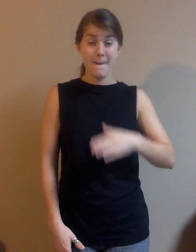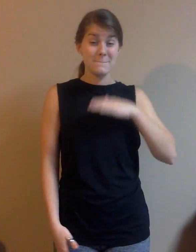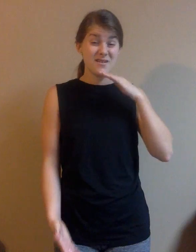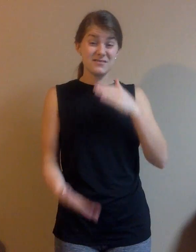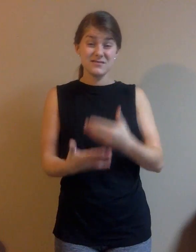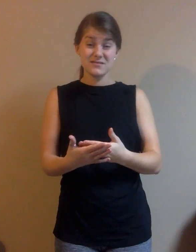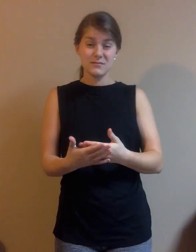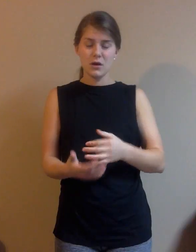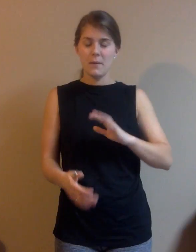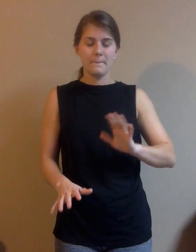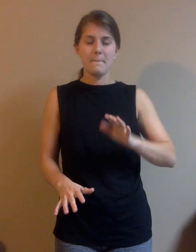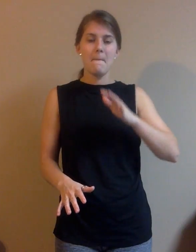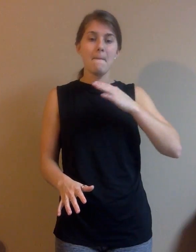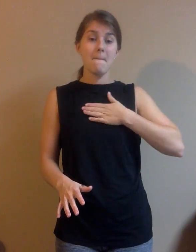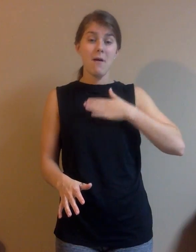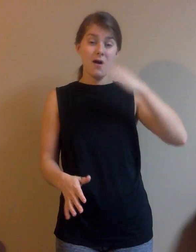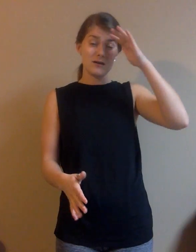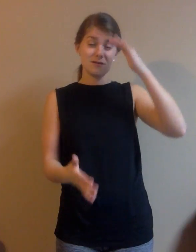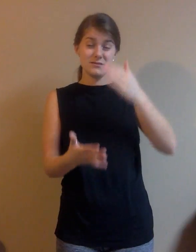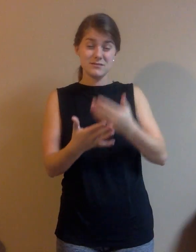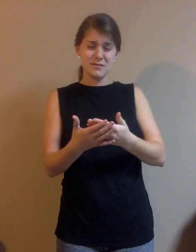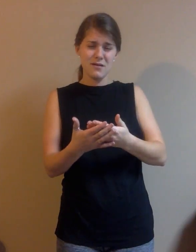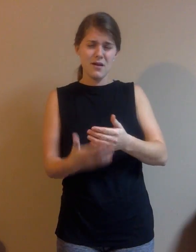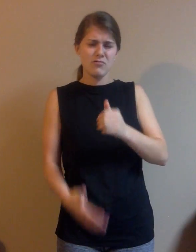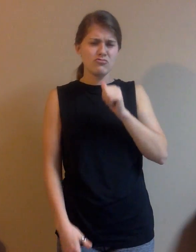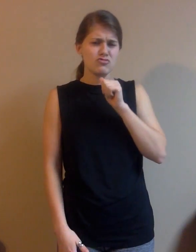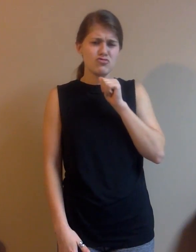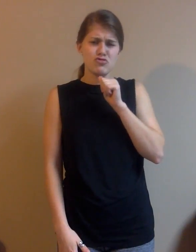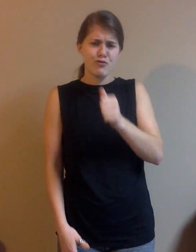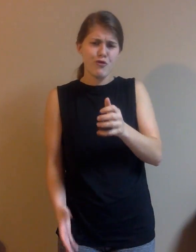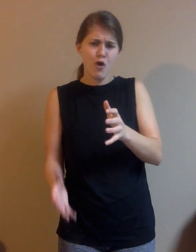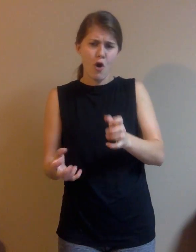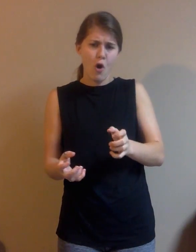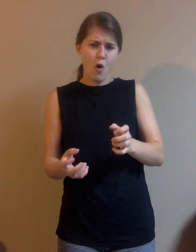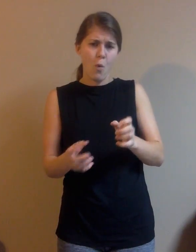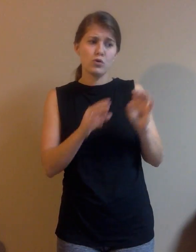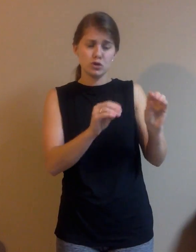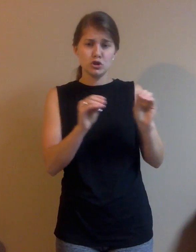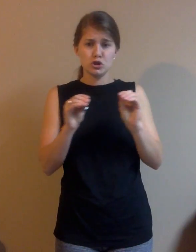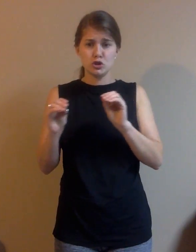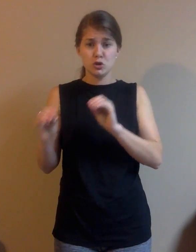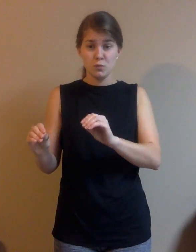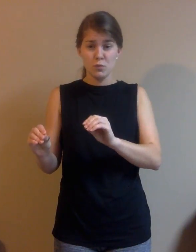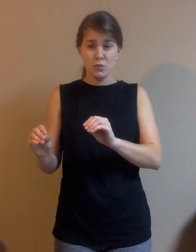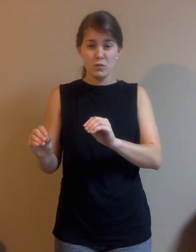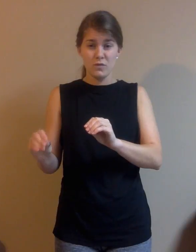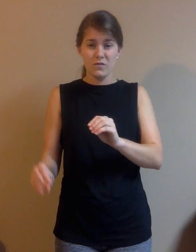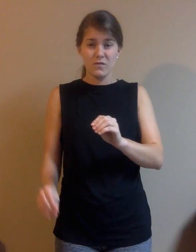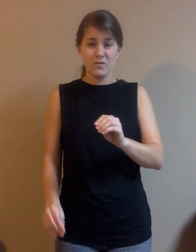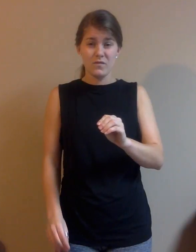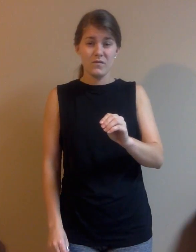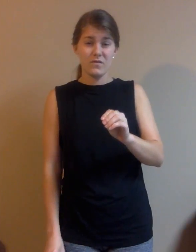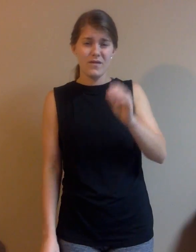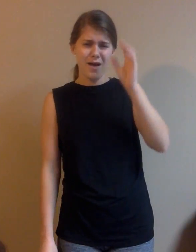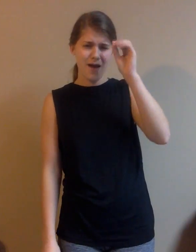and my daughter's 16. He didn't want to come to Los Angeles. He loved it, but he had a girlfriend in England. This was the love of